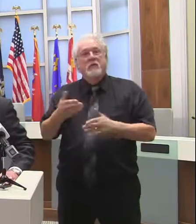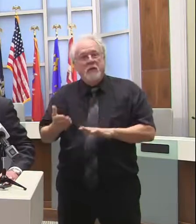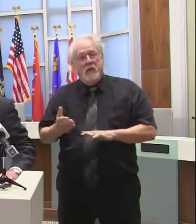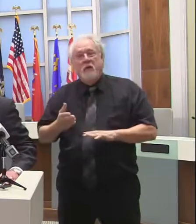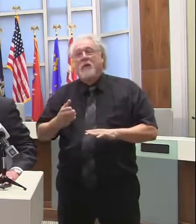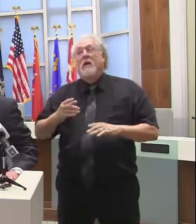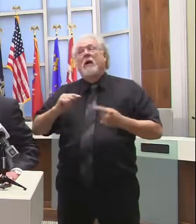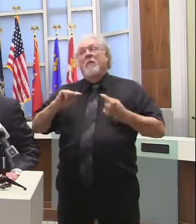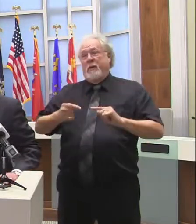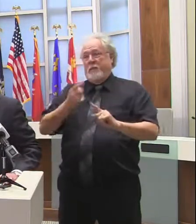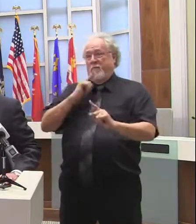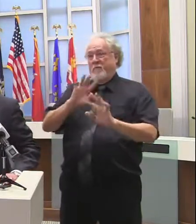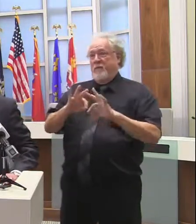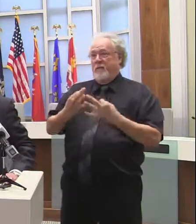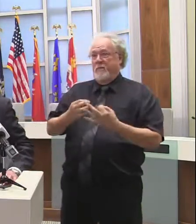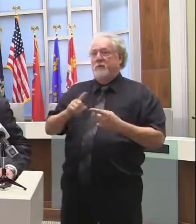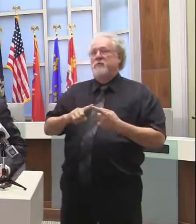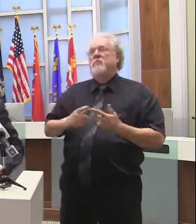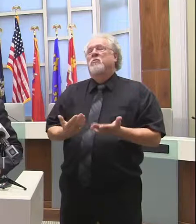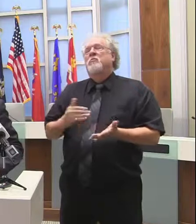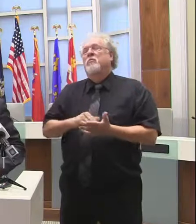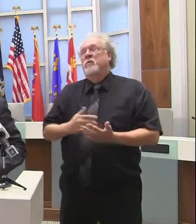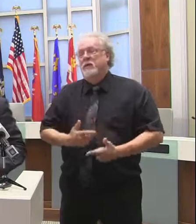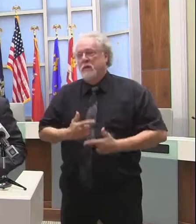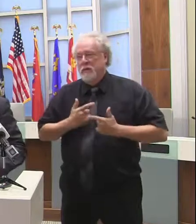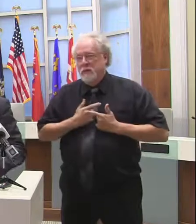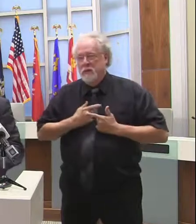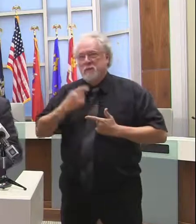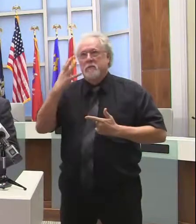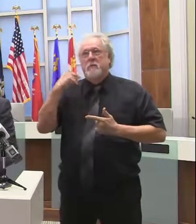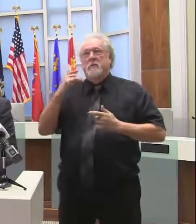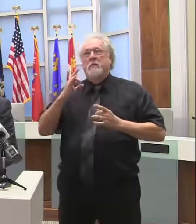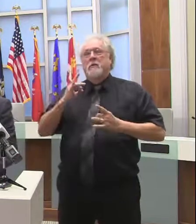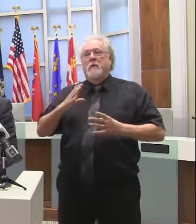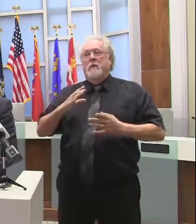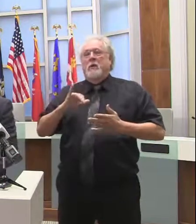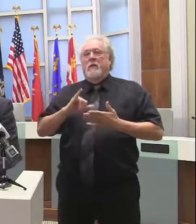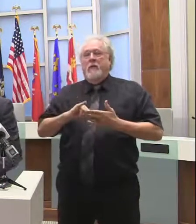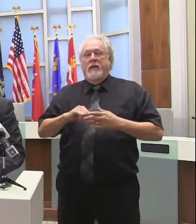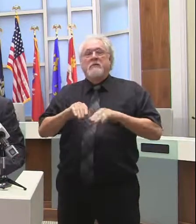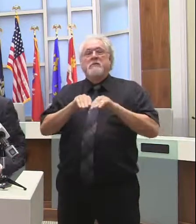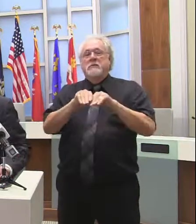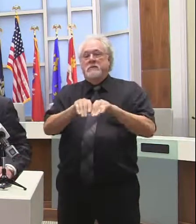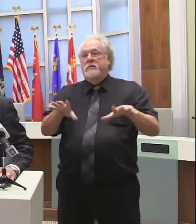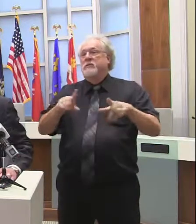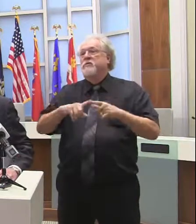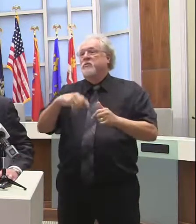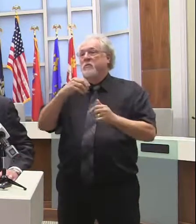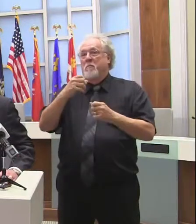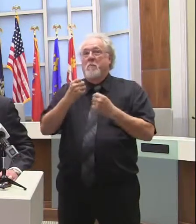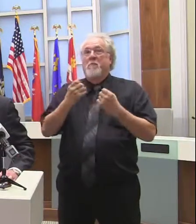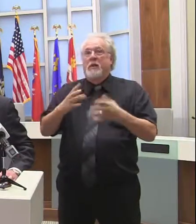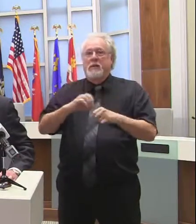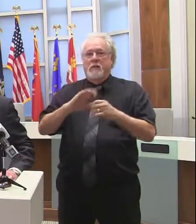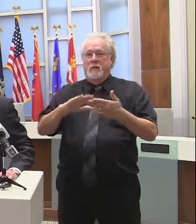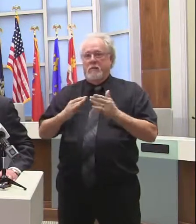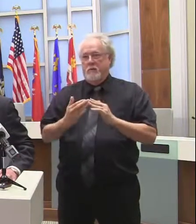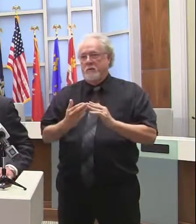be painful for the family to relive the tragedy, and that pain extends to many in the community.